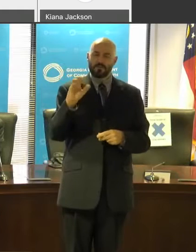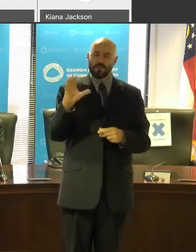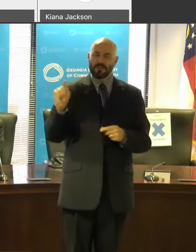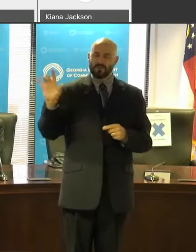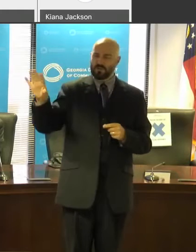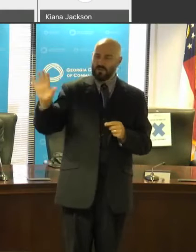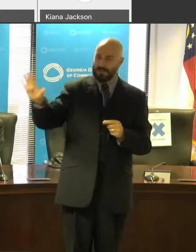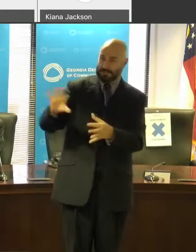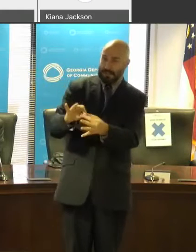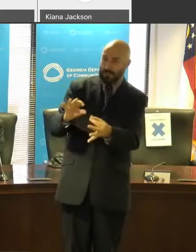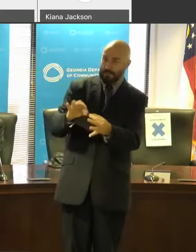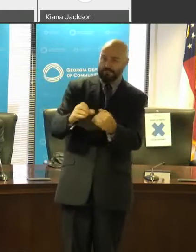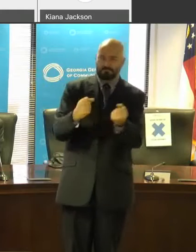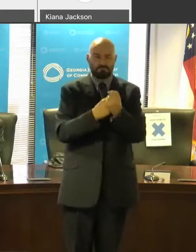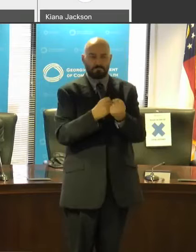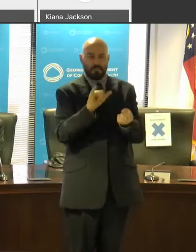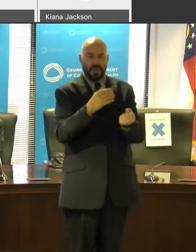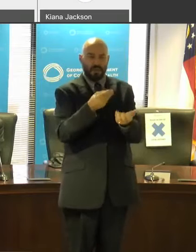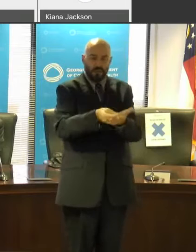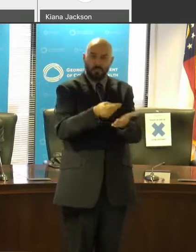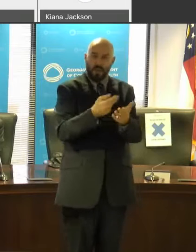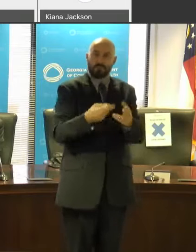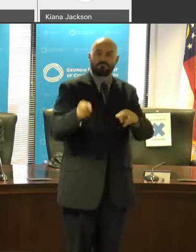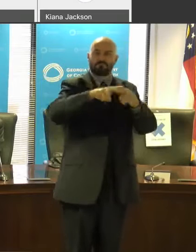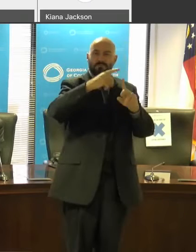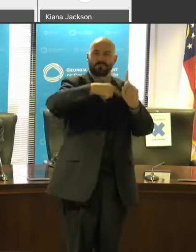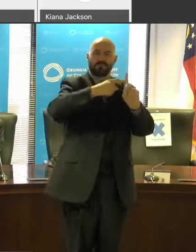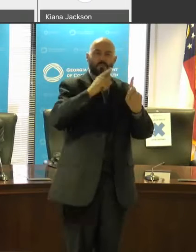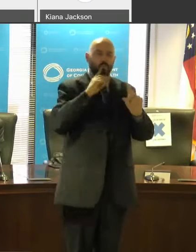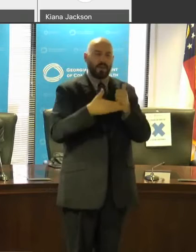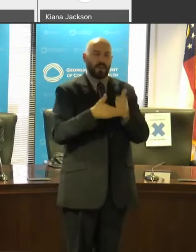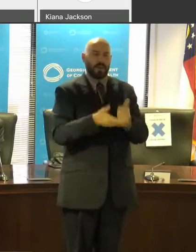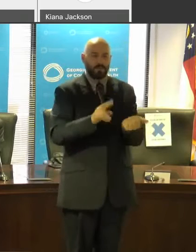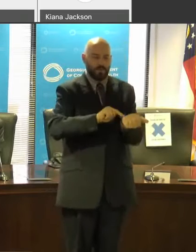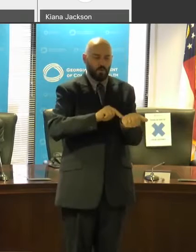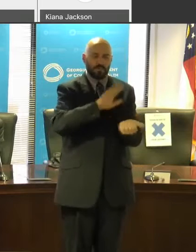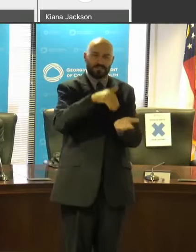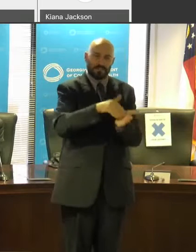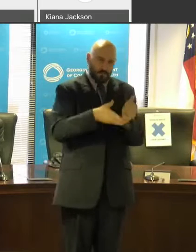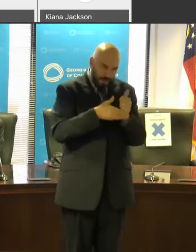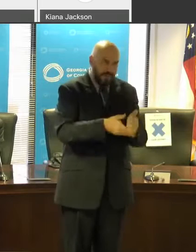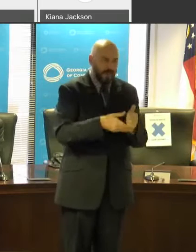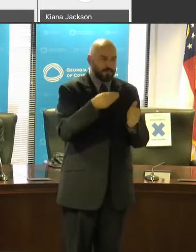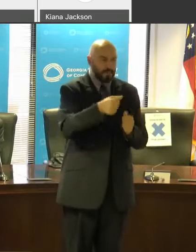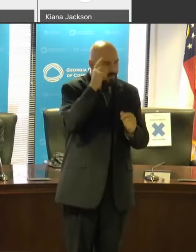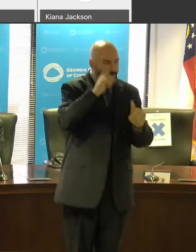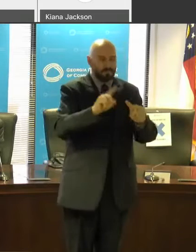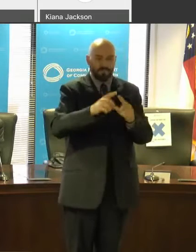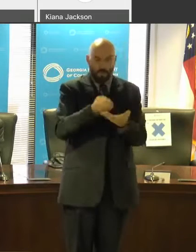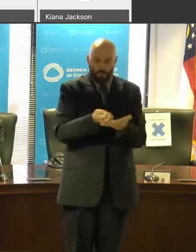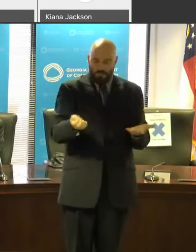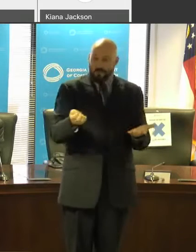rate increase, which would assist nursing centers to address the rising cost of equipment. DCH agrees with